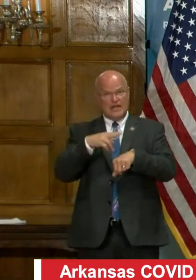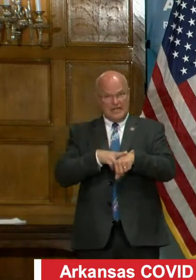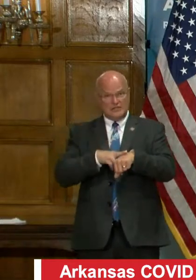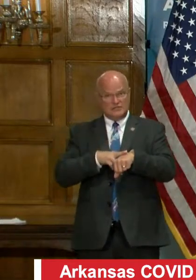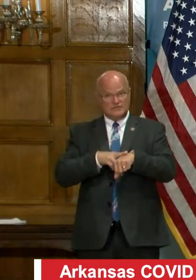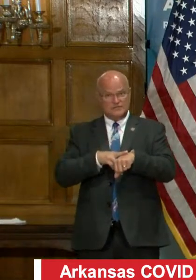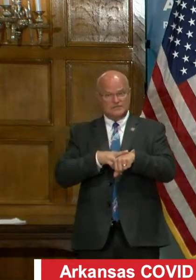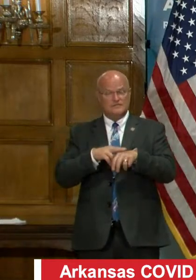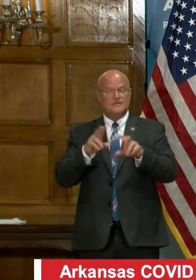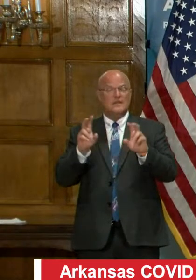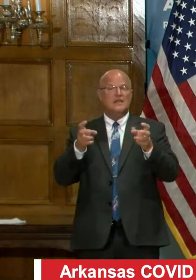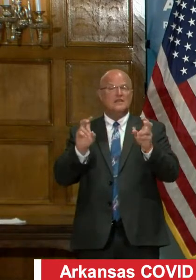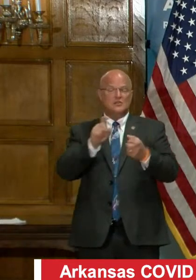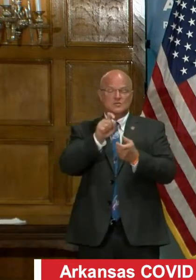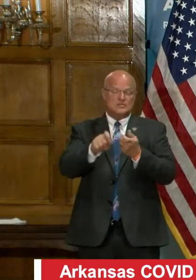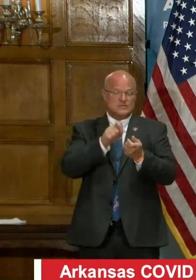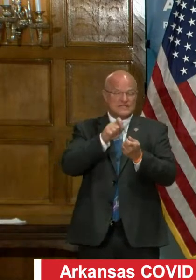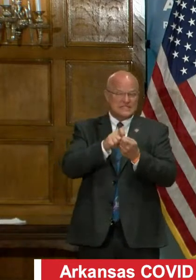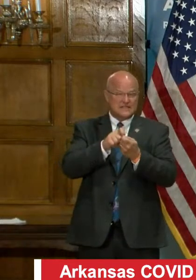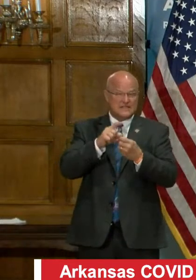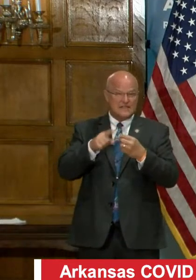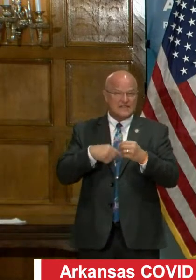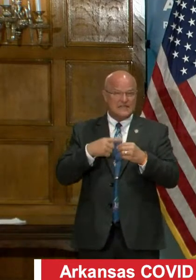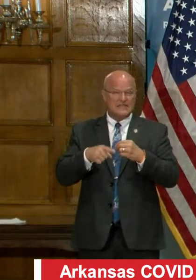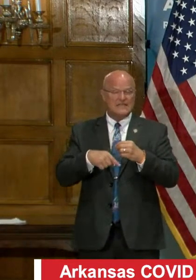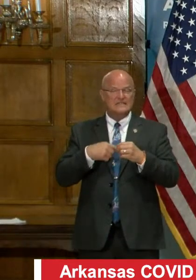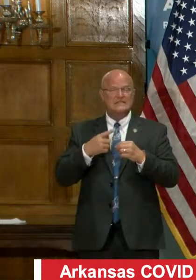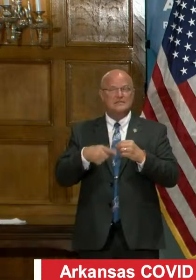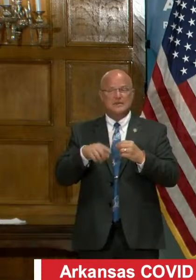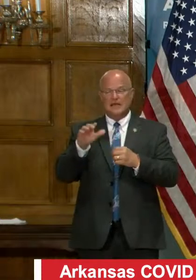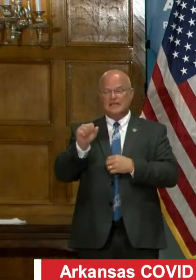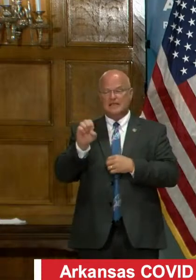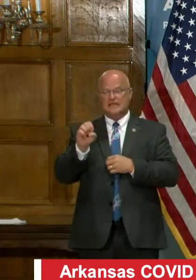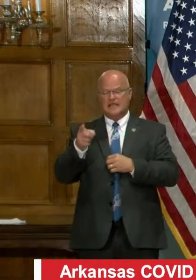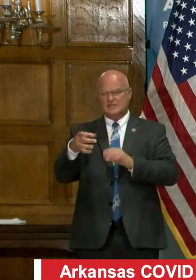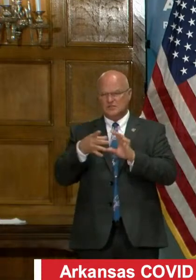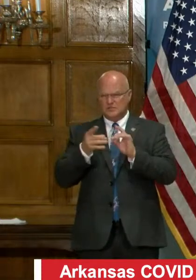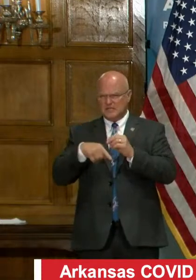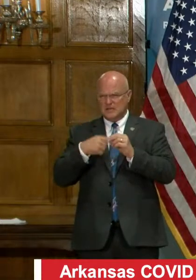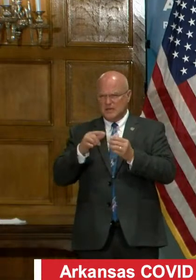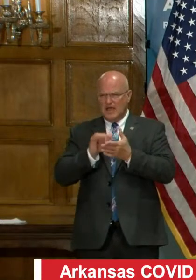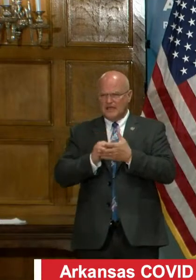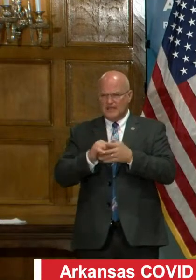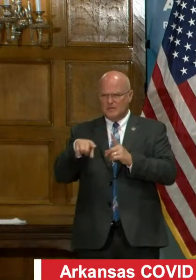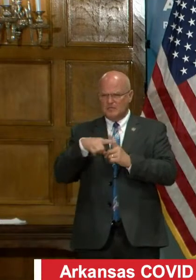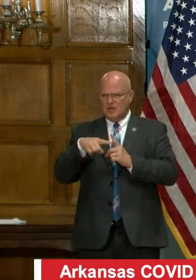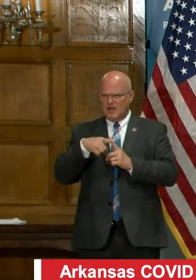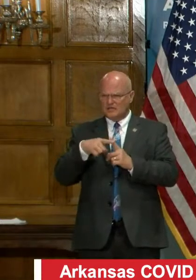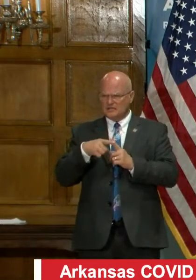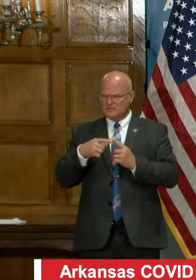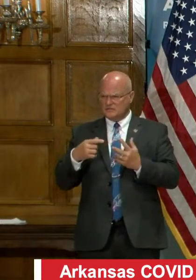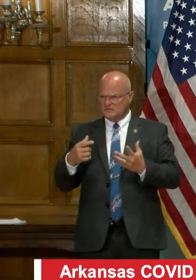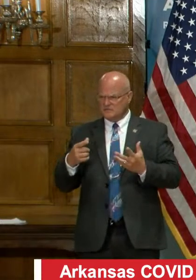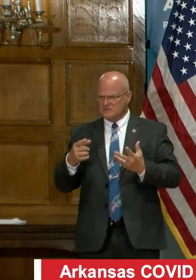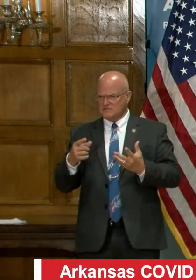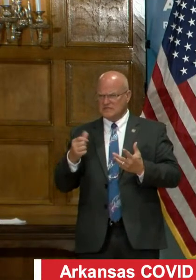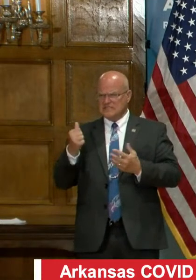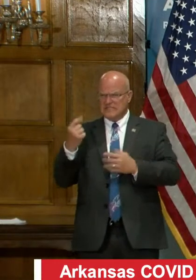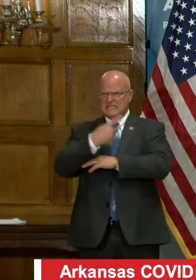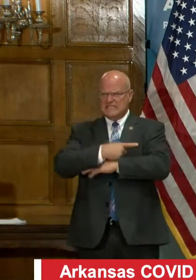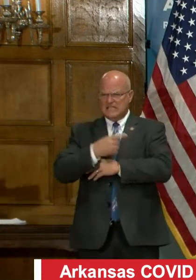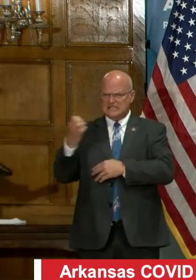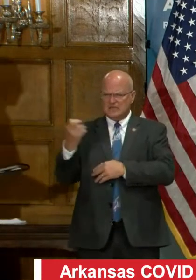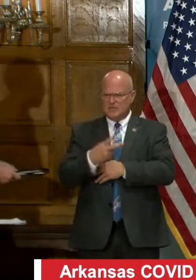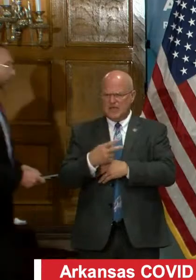nation. In terms of the specifics on the case that you mentioned about the positive, that 10